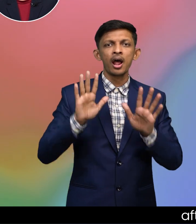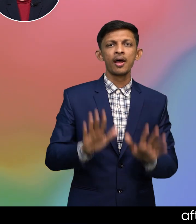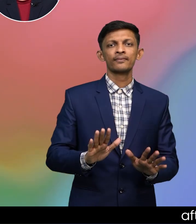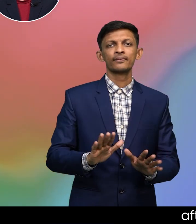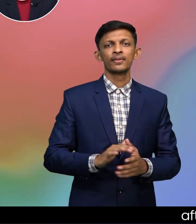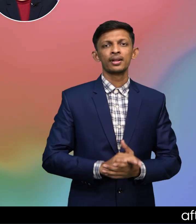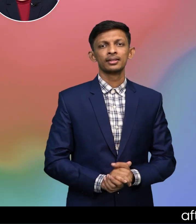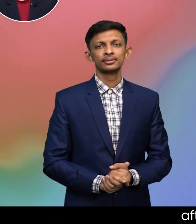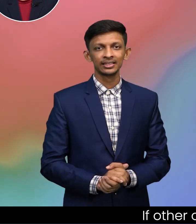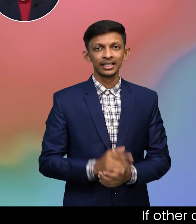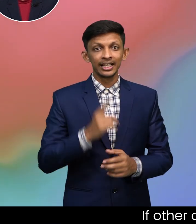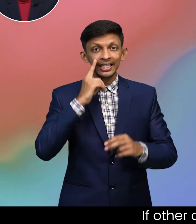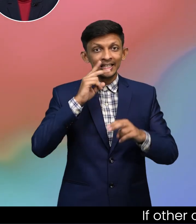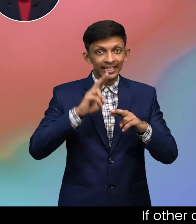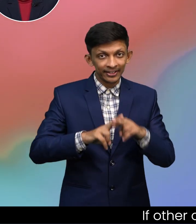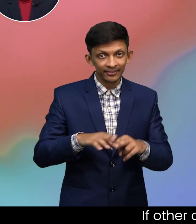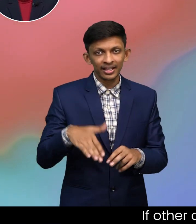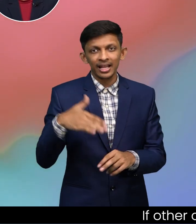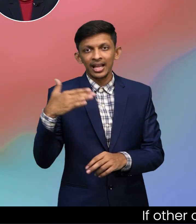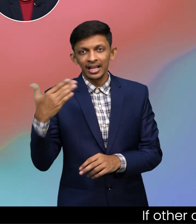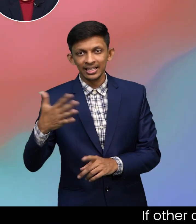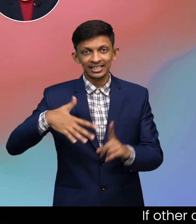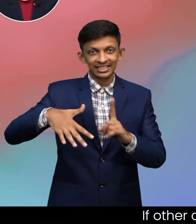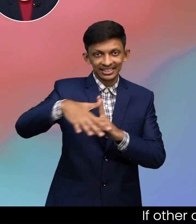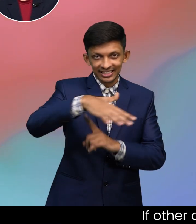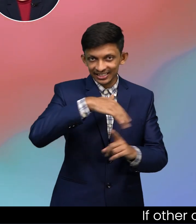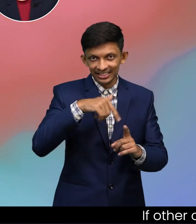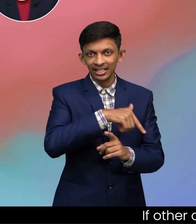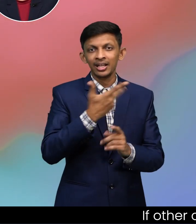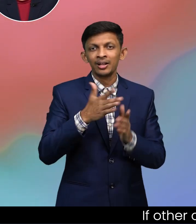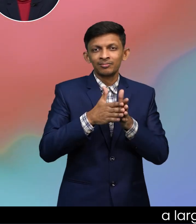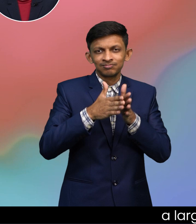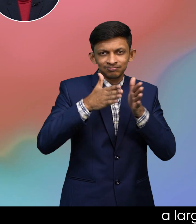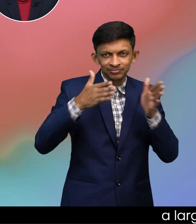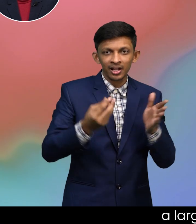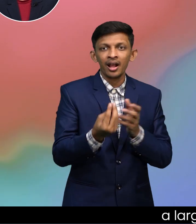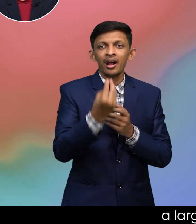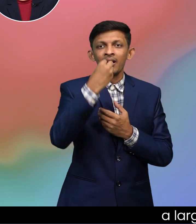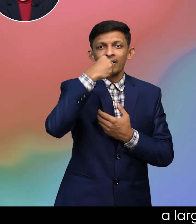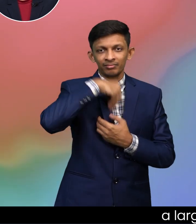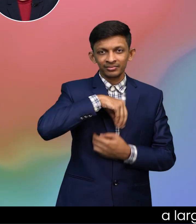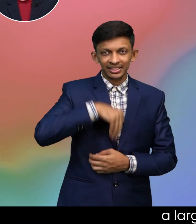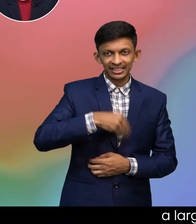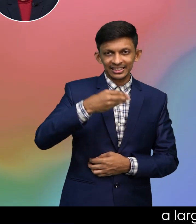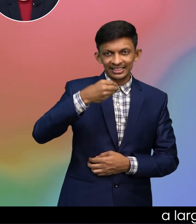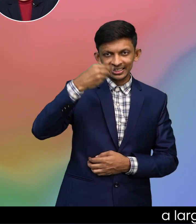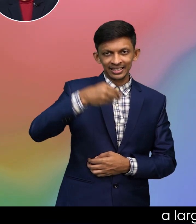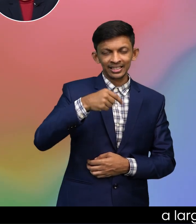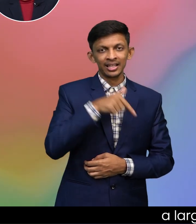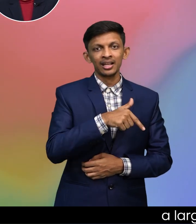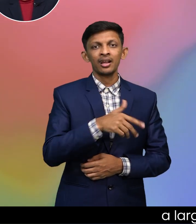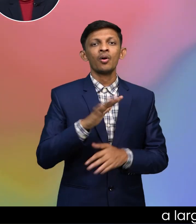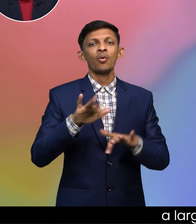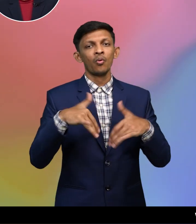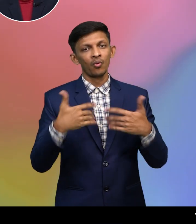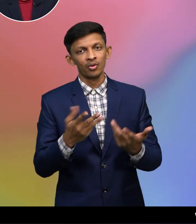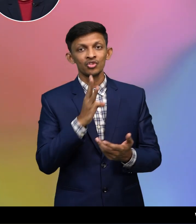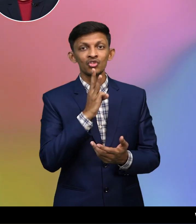high amounts of urea in the urine. This is because the proteins